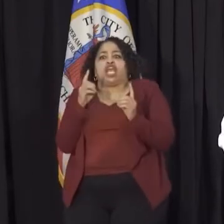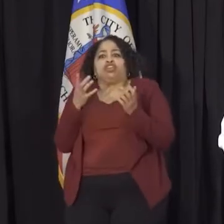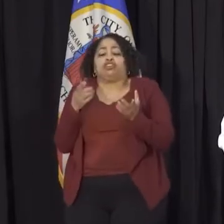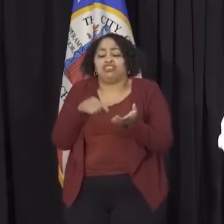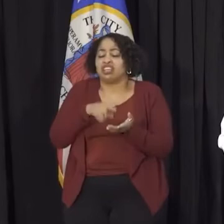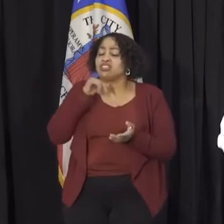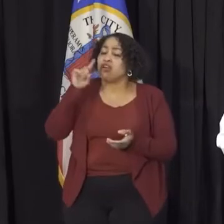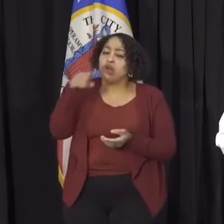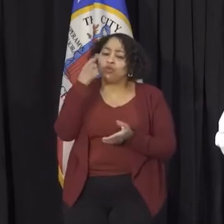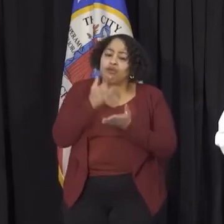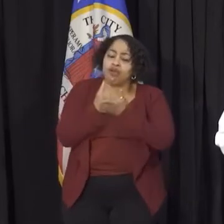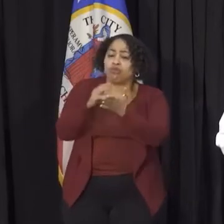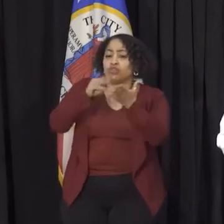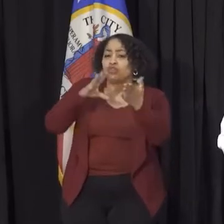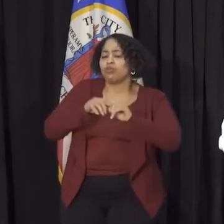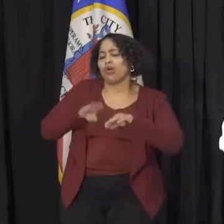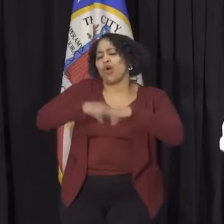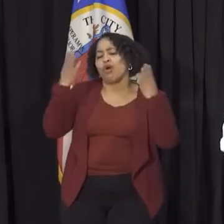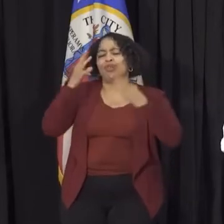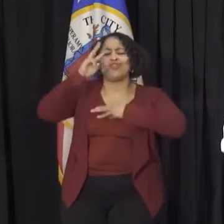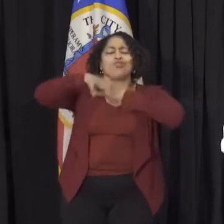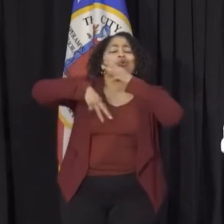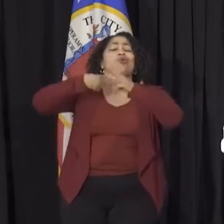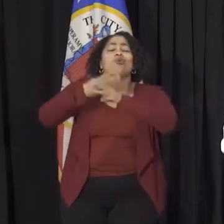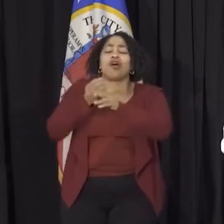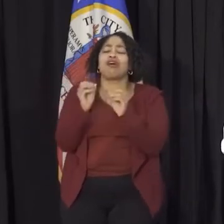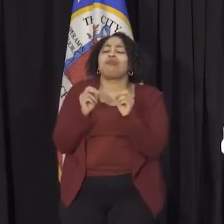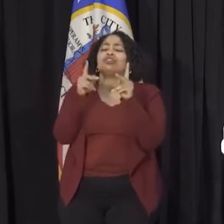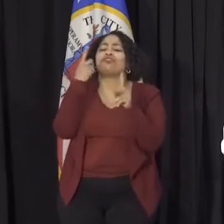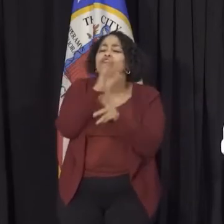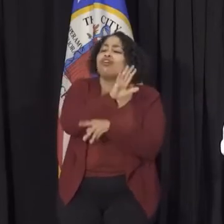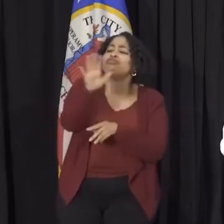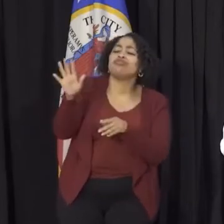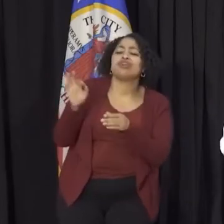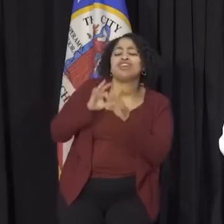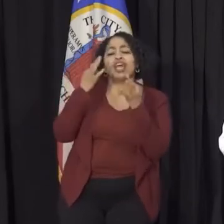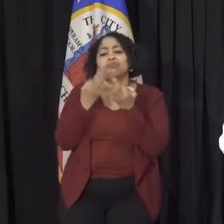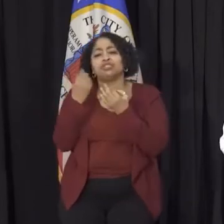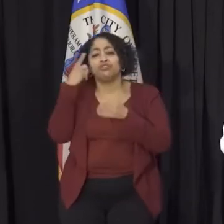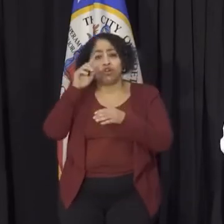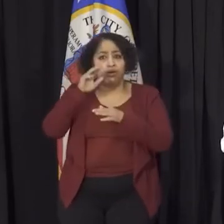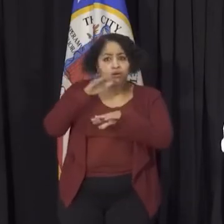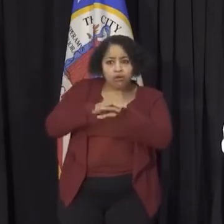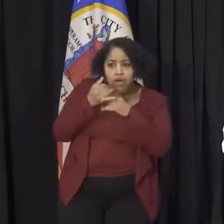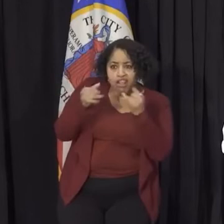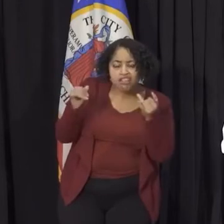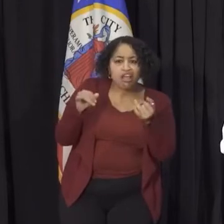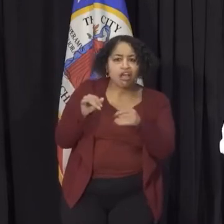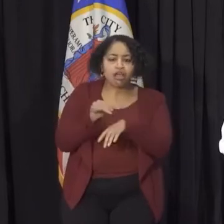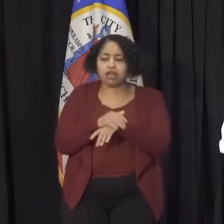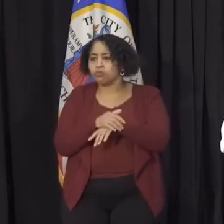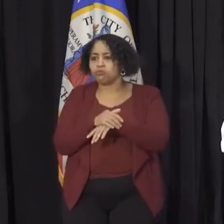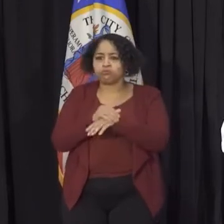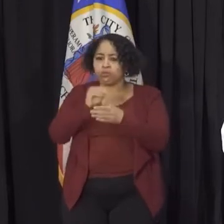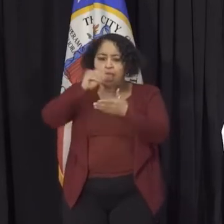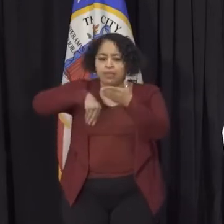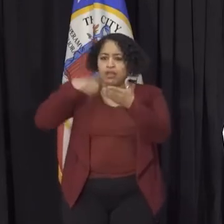help students, but it will open up a world of opportunity to their families, from online job applications to workforce